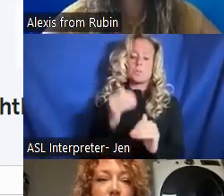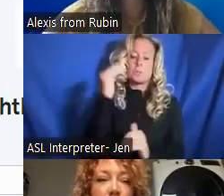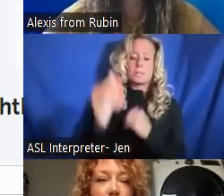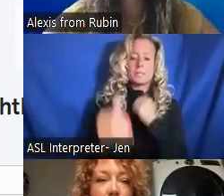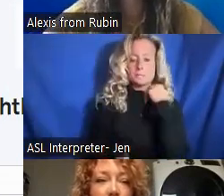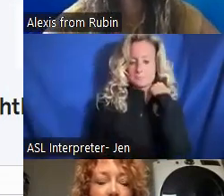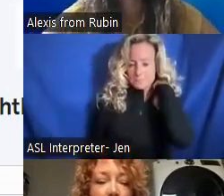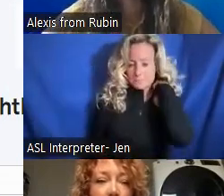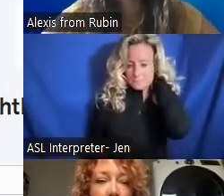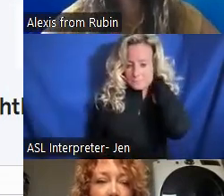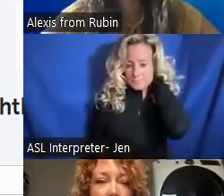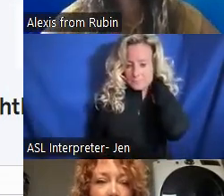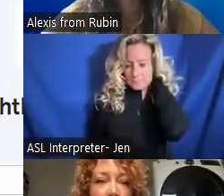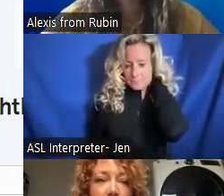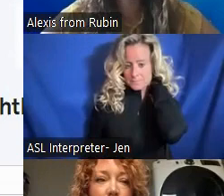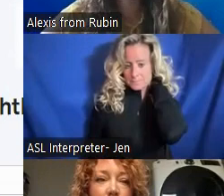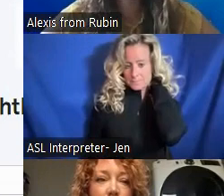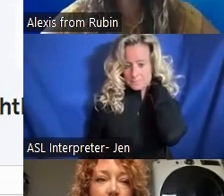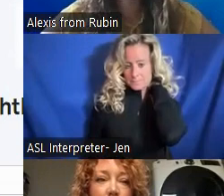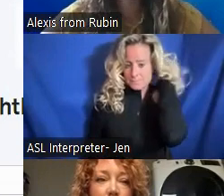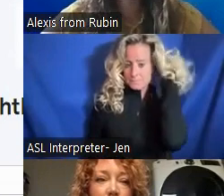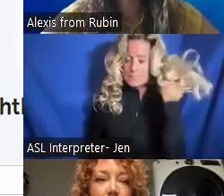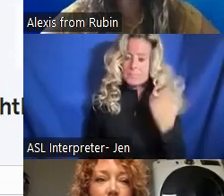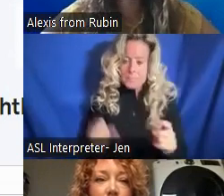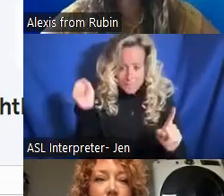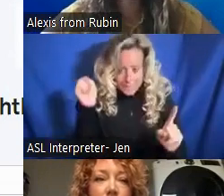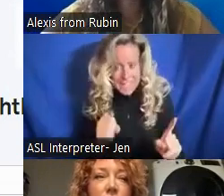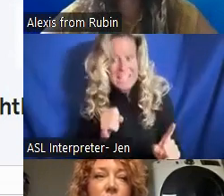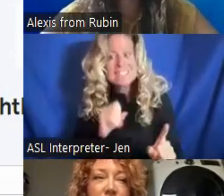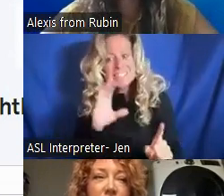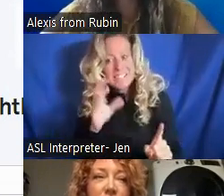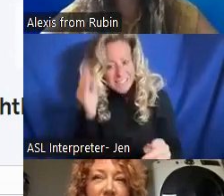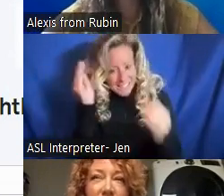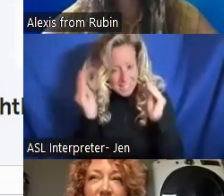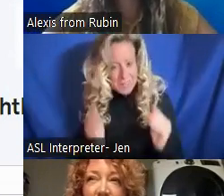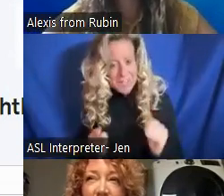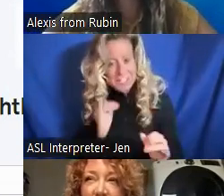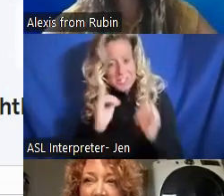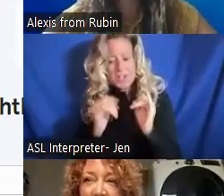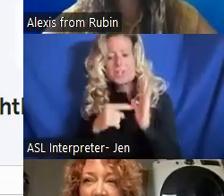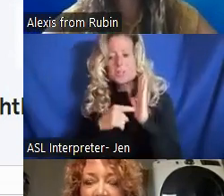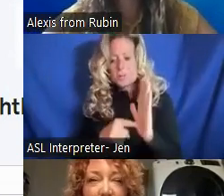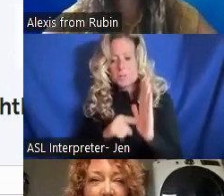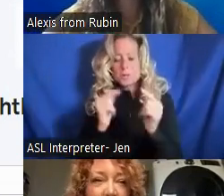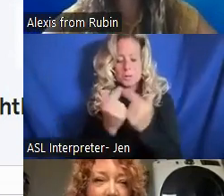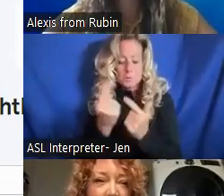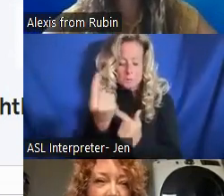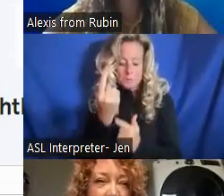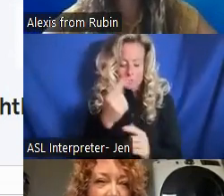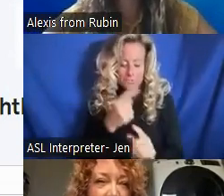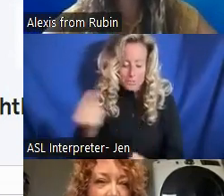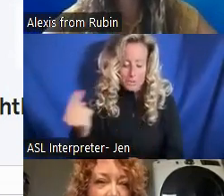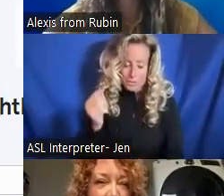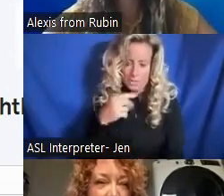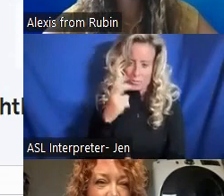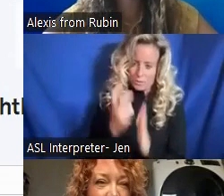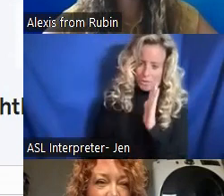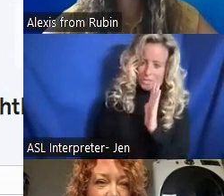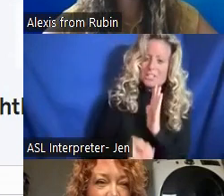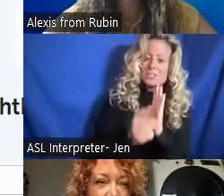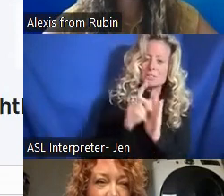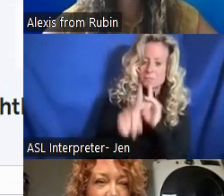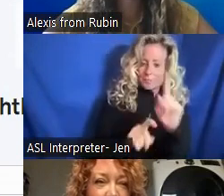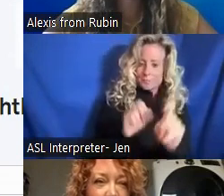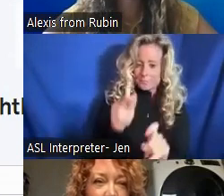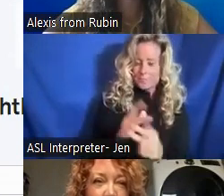student. We are getting to the cosmetology interview in just a moment. I want to show the group something first, and then we'll jump into the Q&A. So hang tight. So